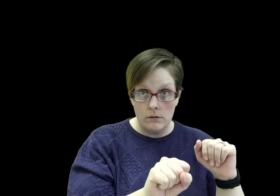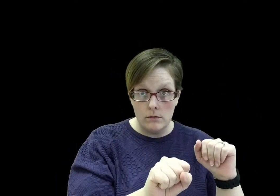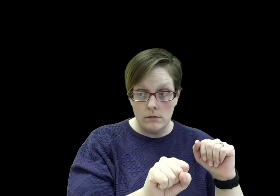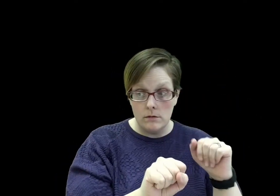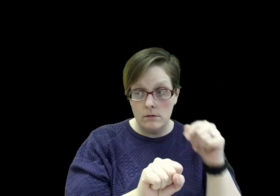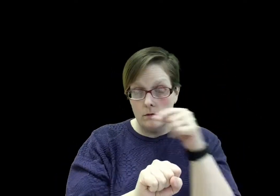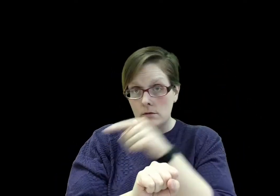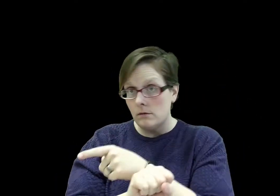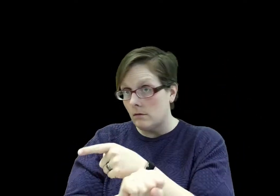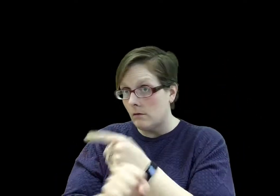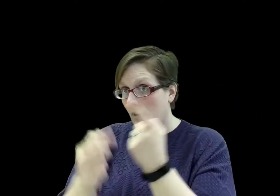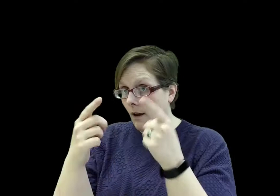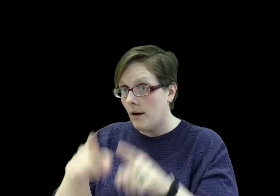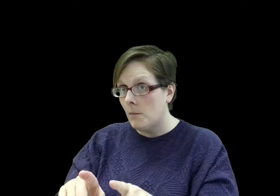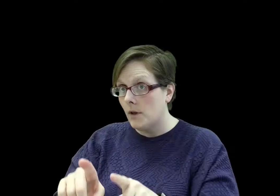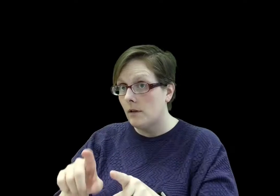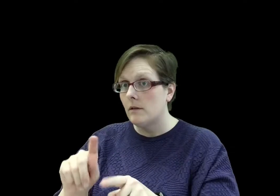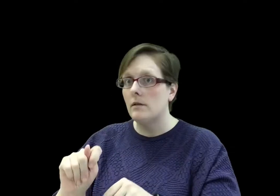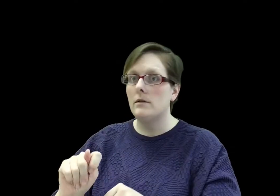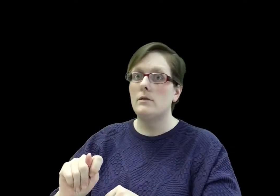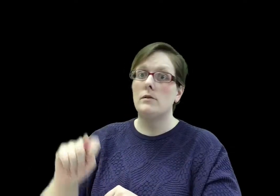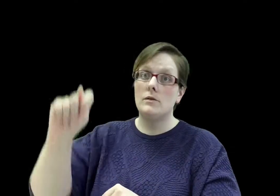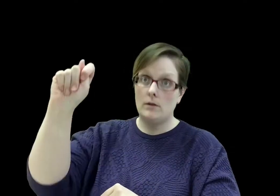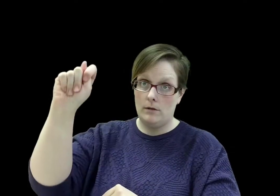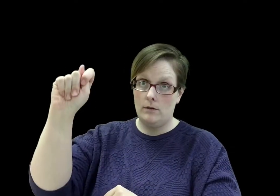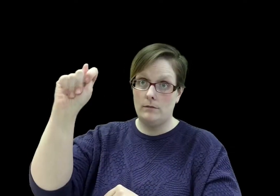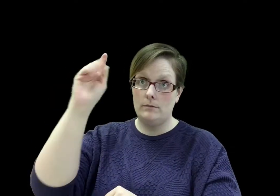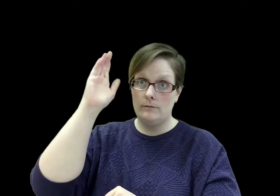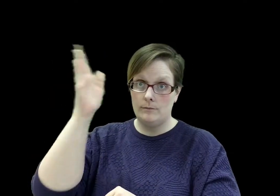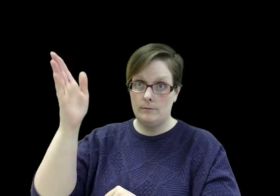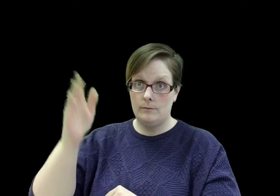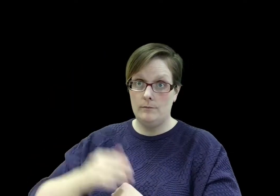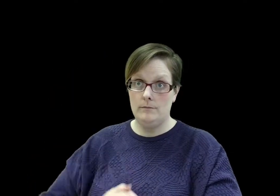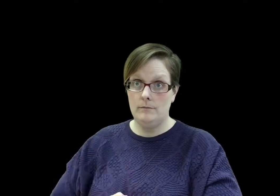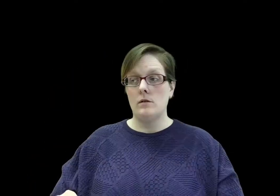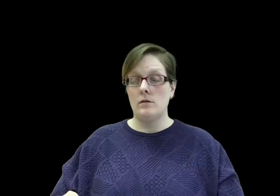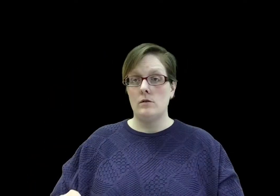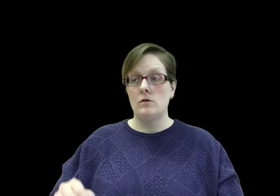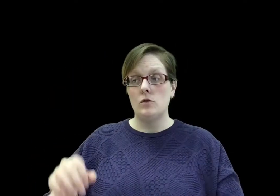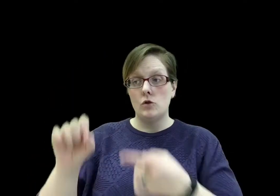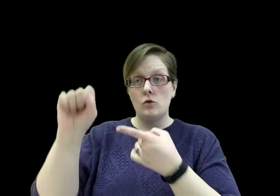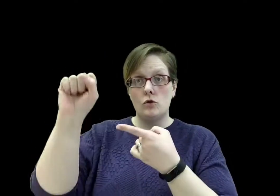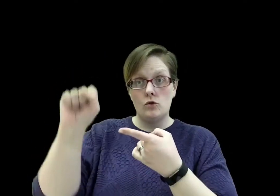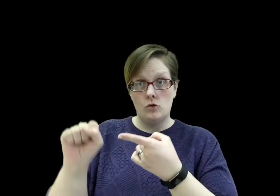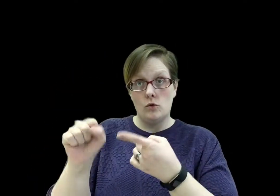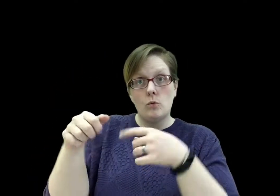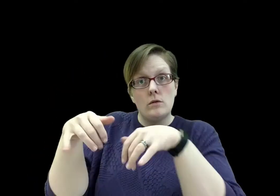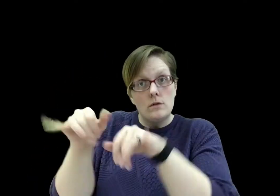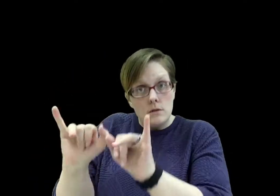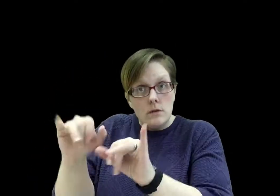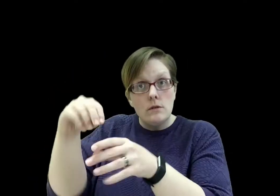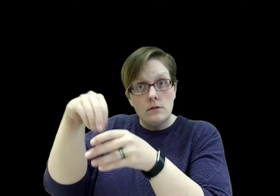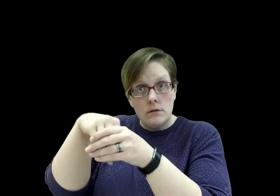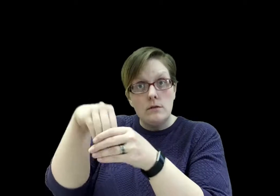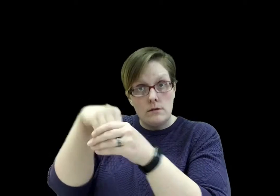short. What are you going to get? A tall plant. The short is